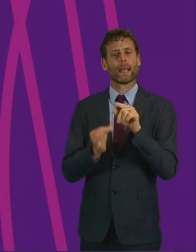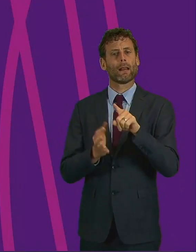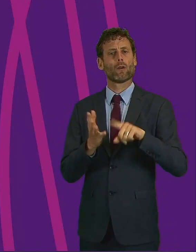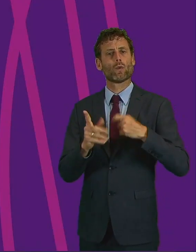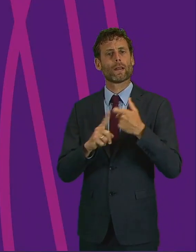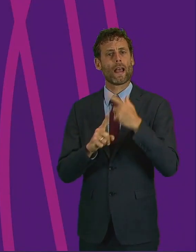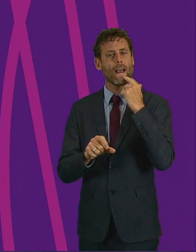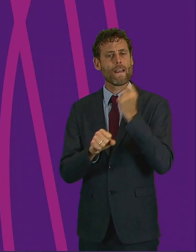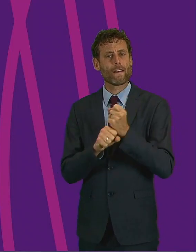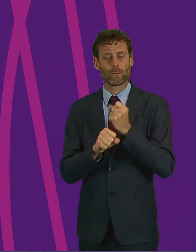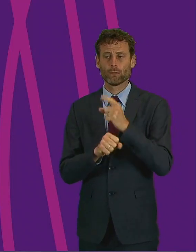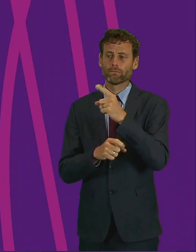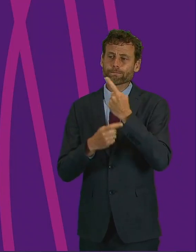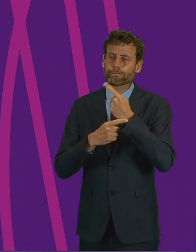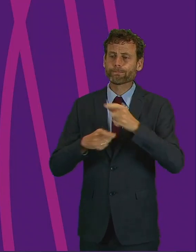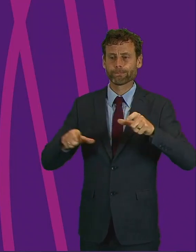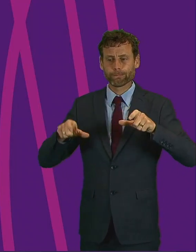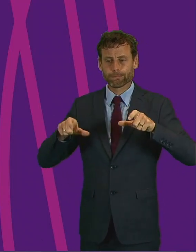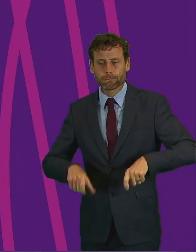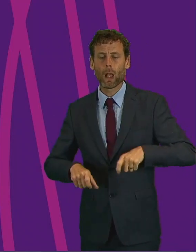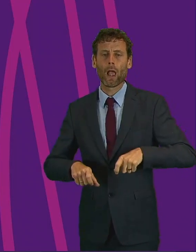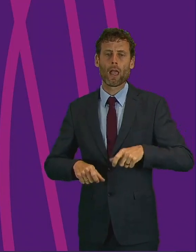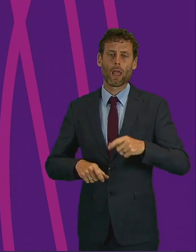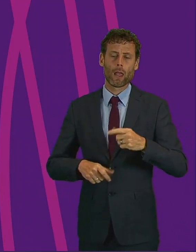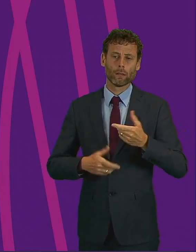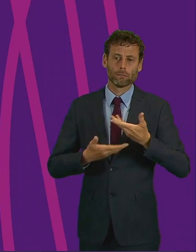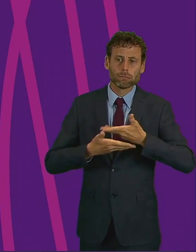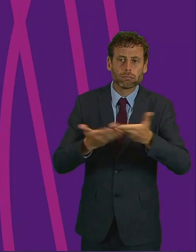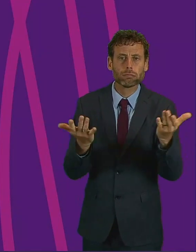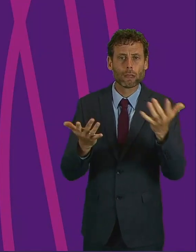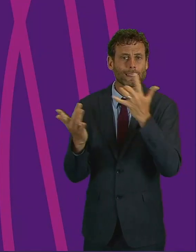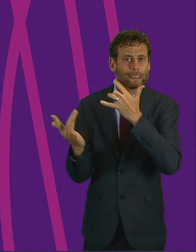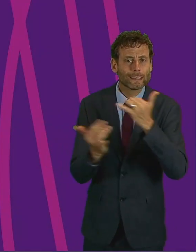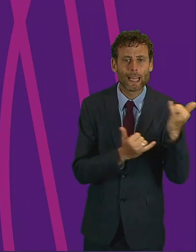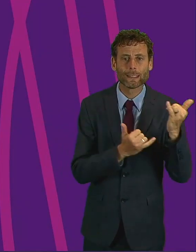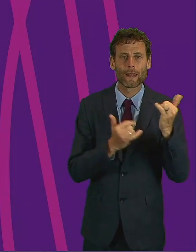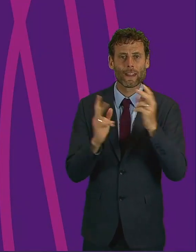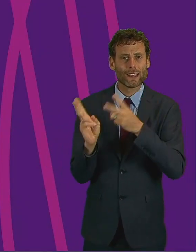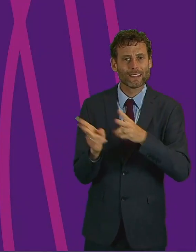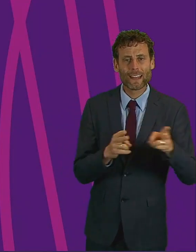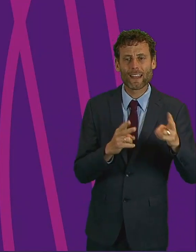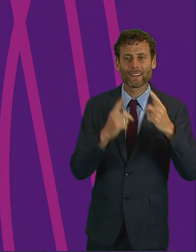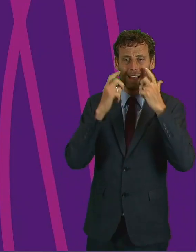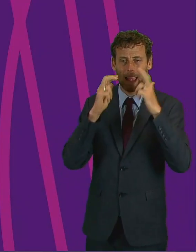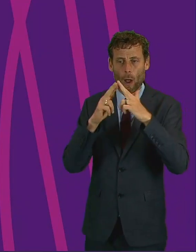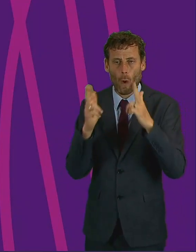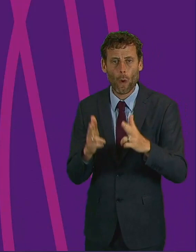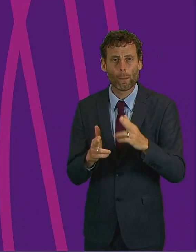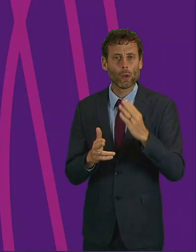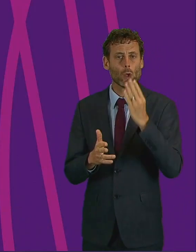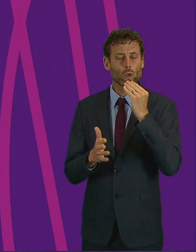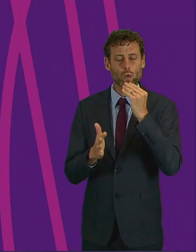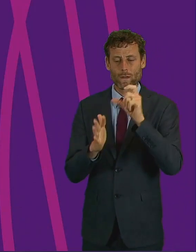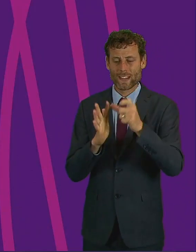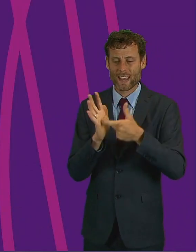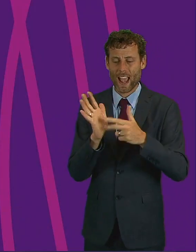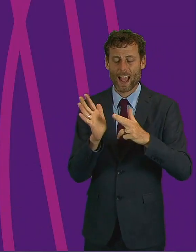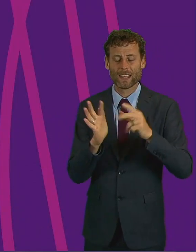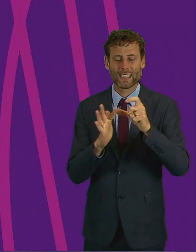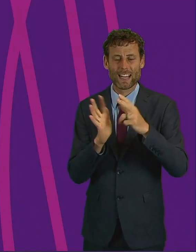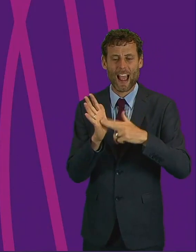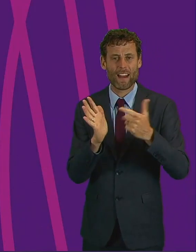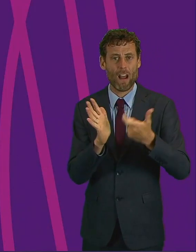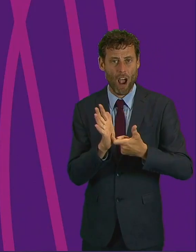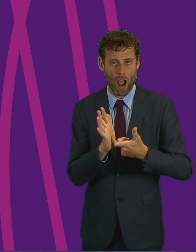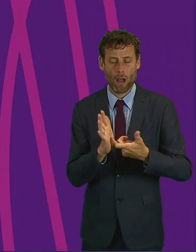distancing measures, availability and use of testing, deaths in care homes, use of DNR, and also criteria for hospital admission. Does she